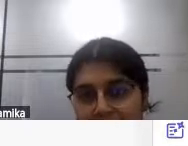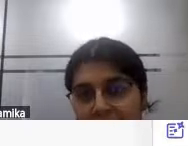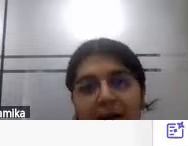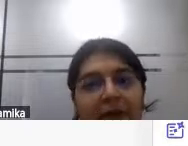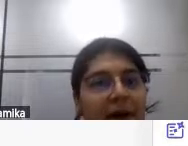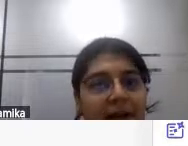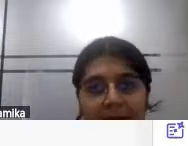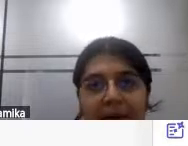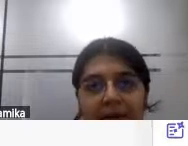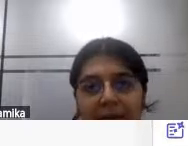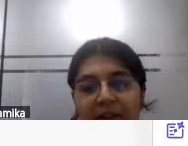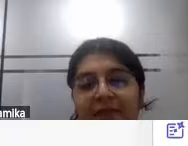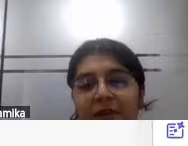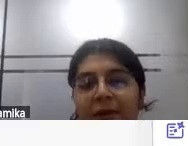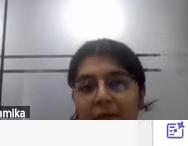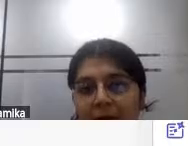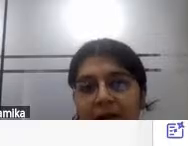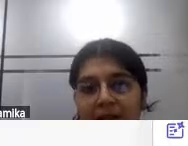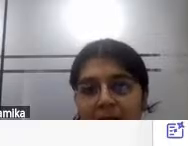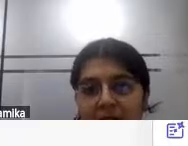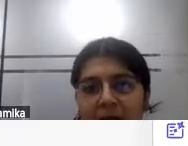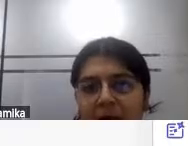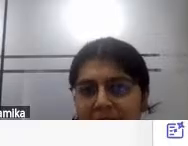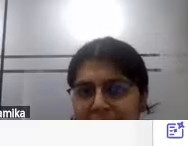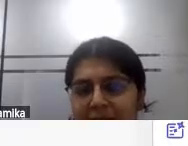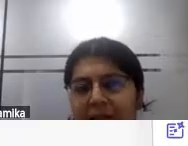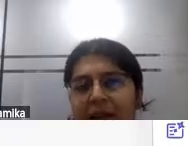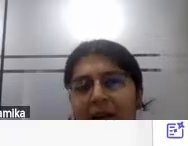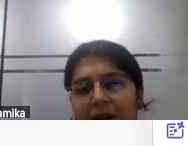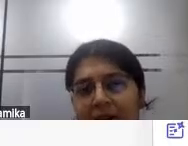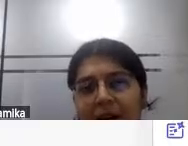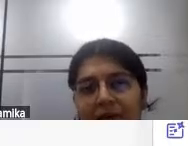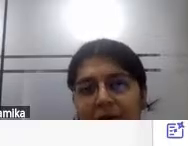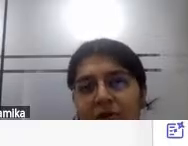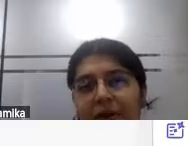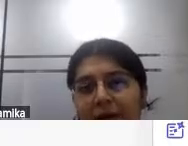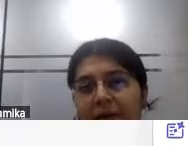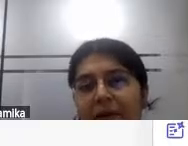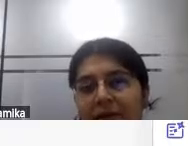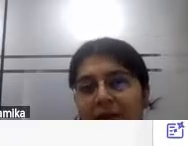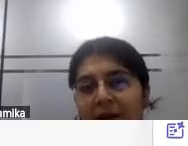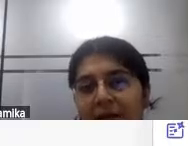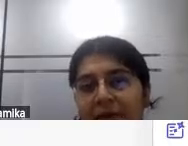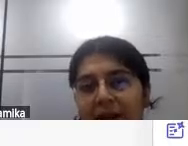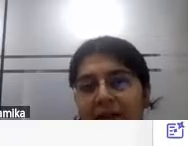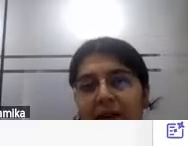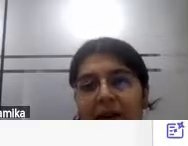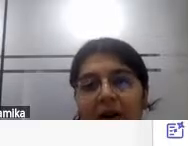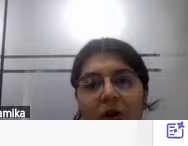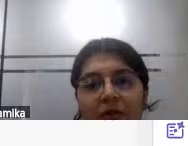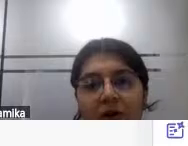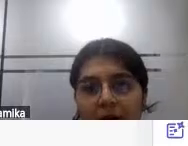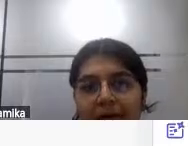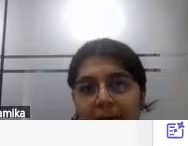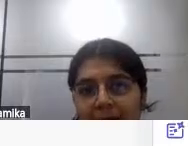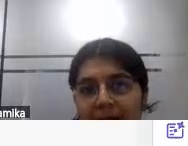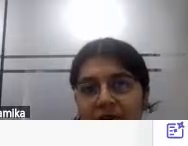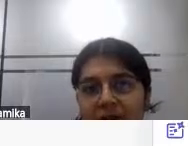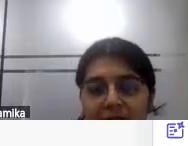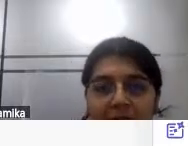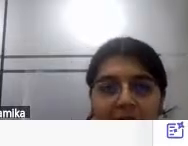who don't identify themselves as people with disabilities, because this is the confusion that we face across a lot